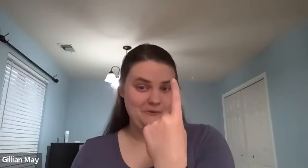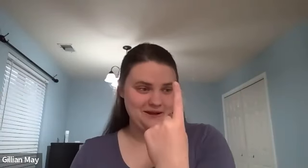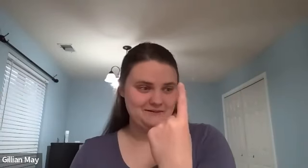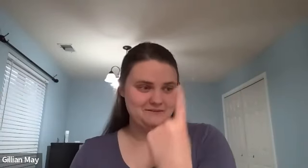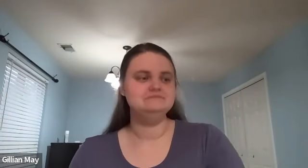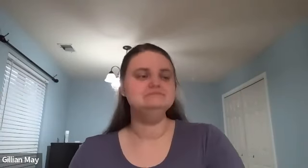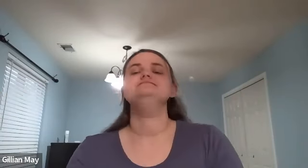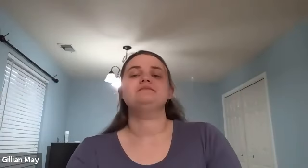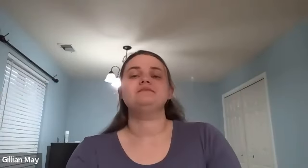1.